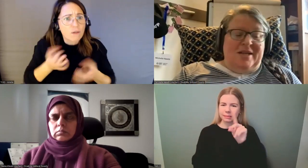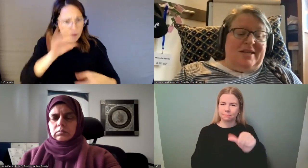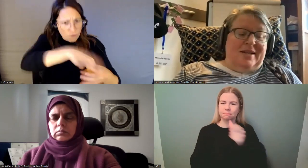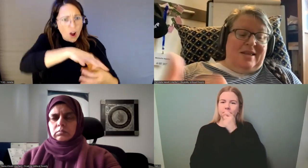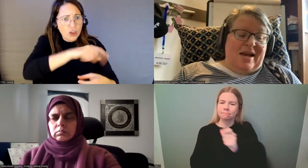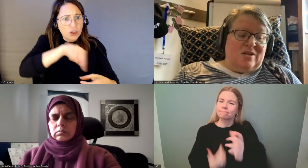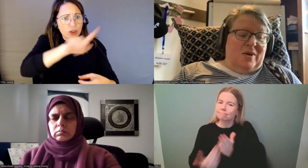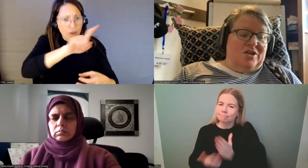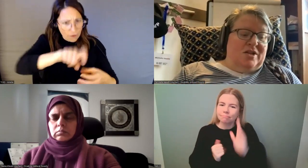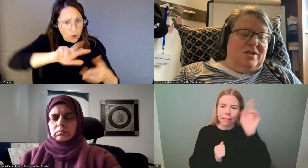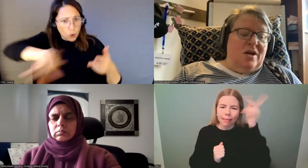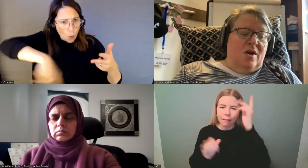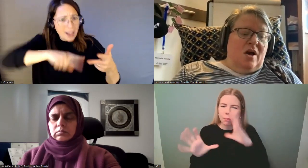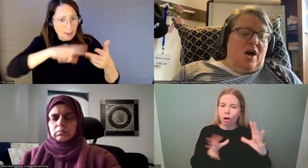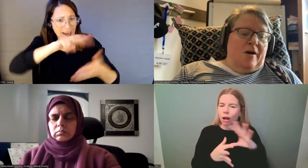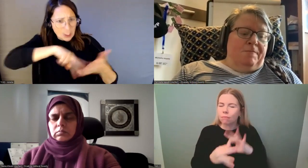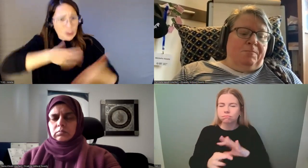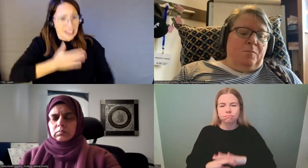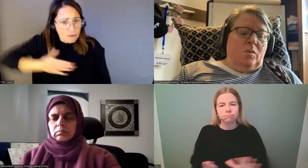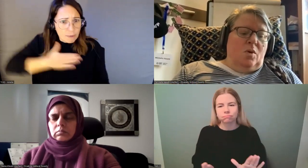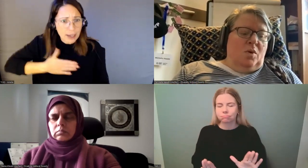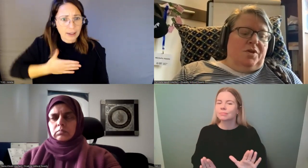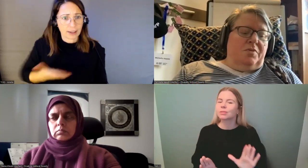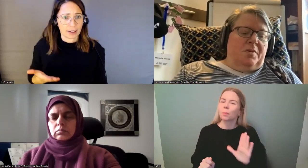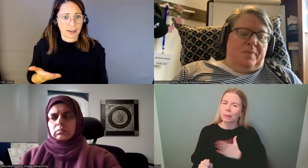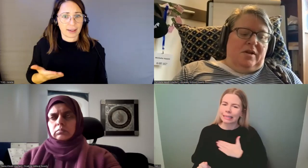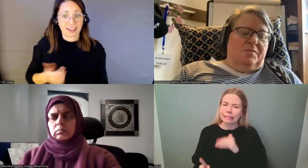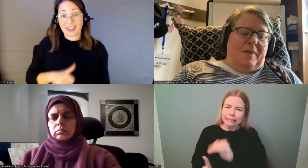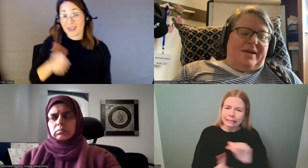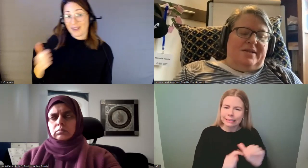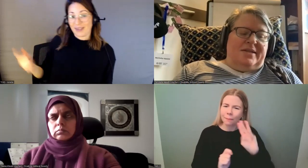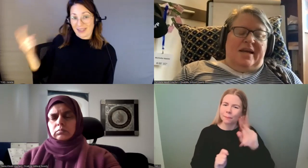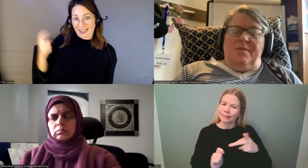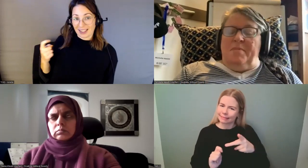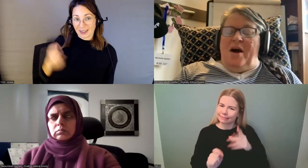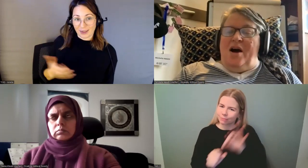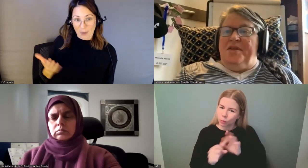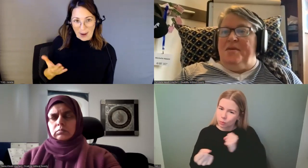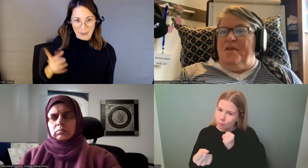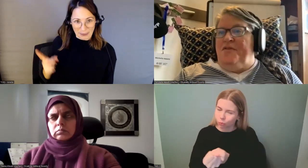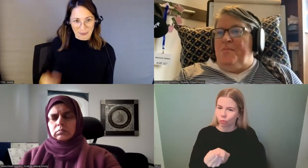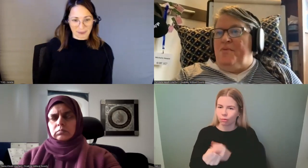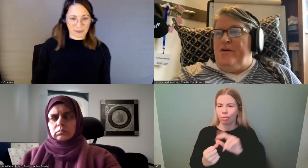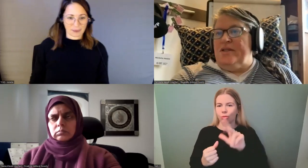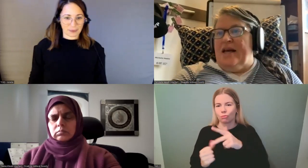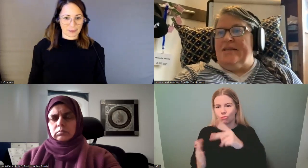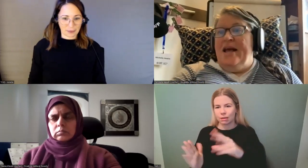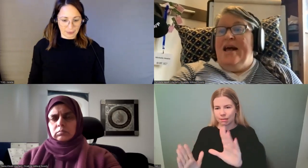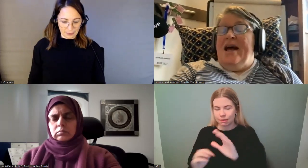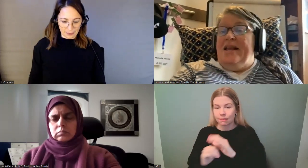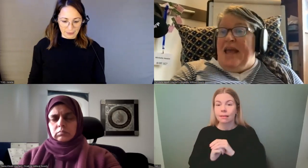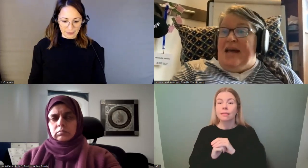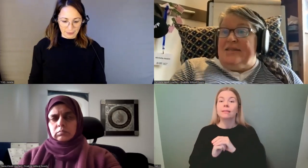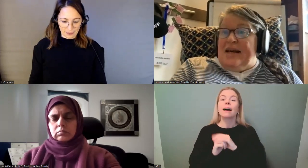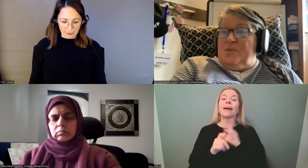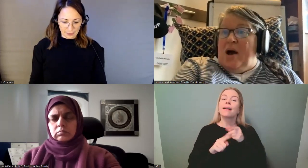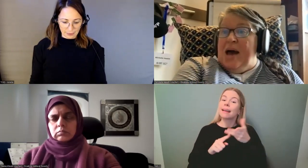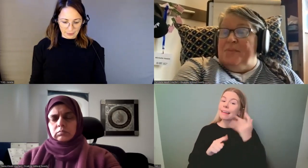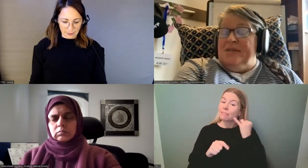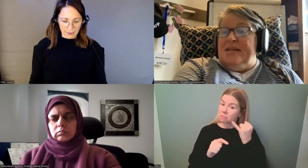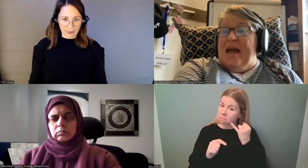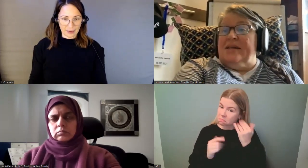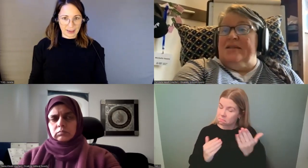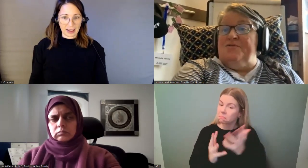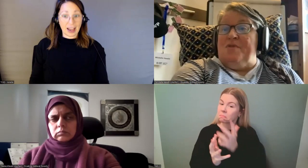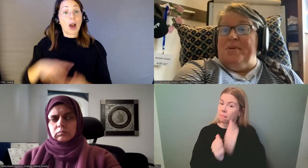passes third reading, the next question is, will the bill back to the Senate be part of the process? And yes, that's